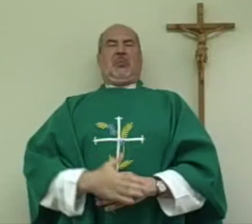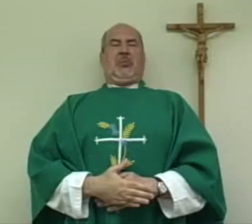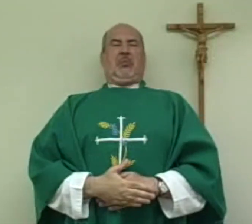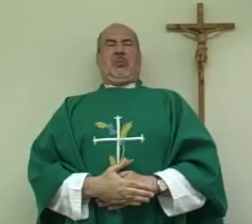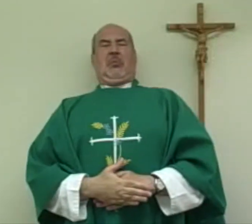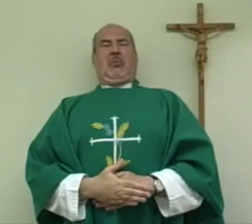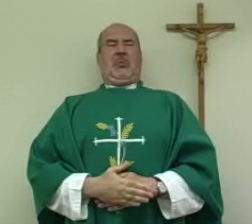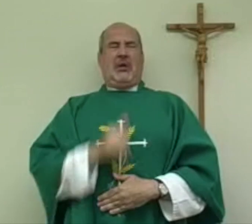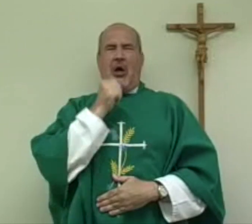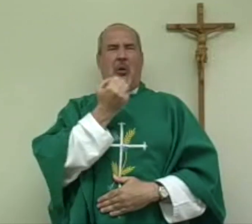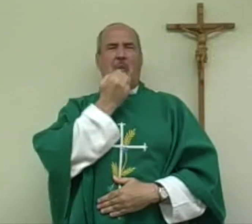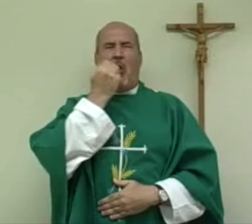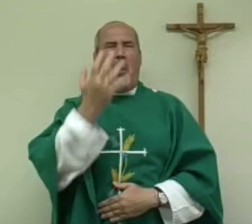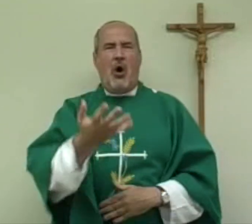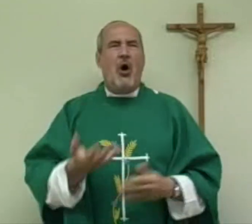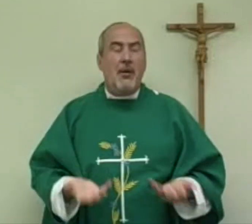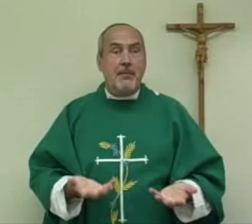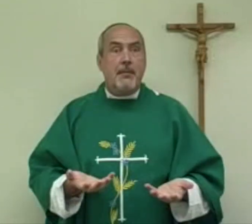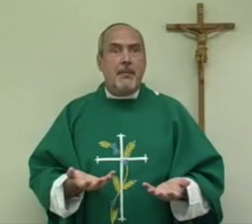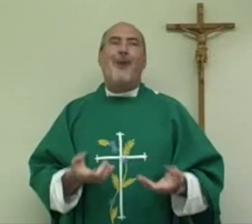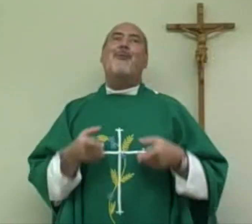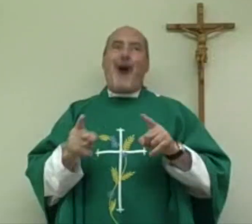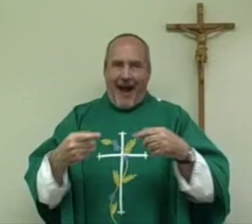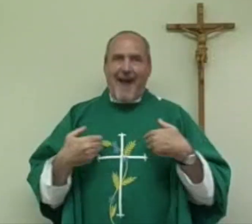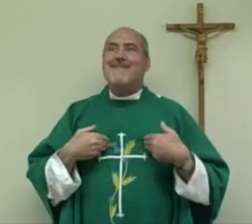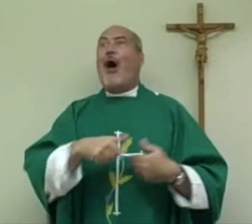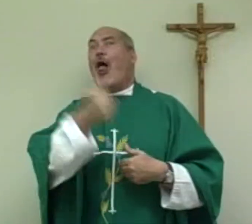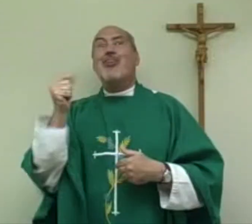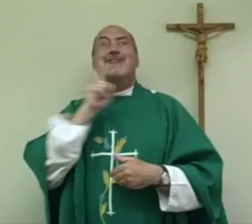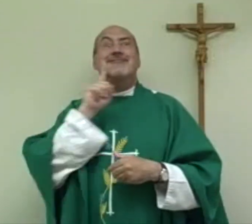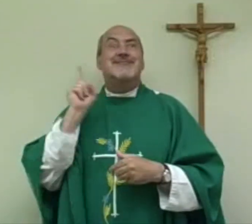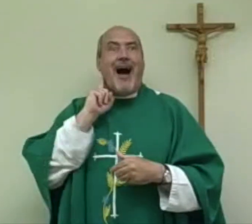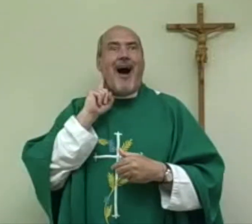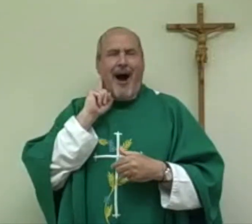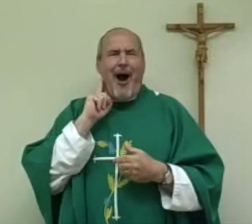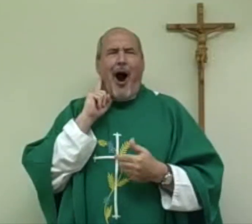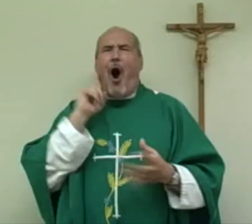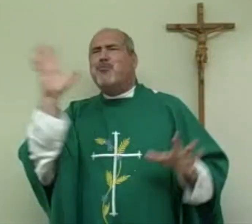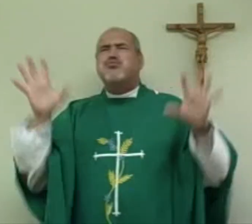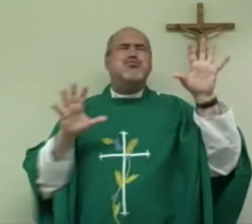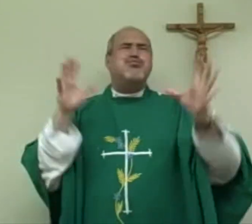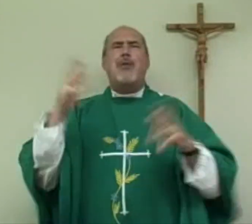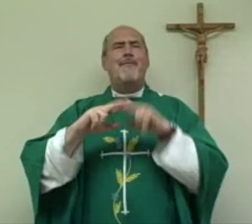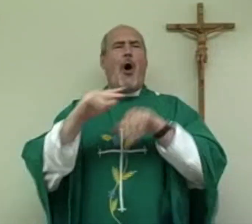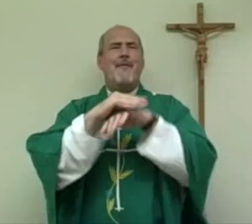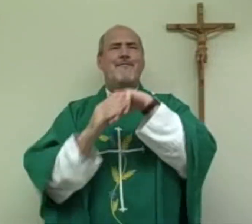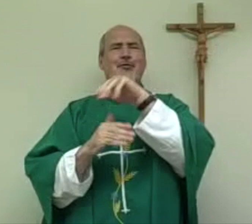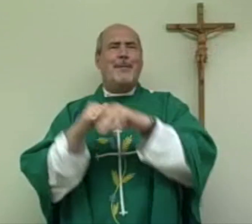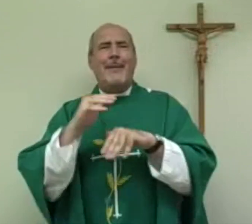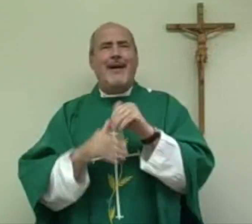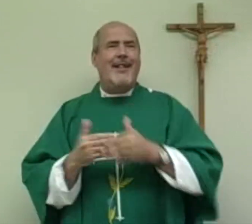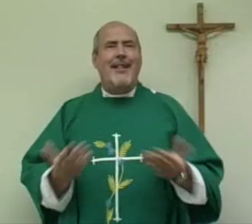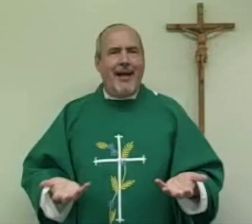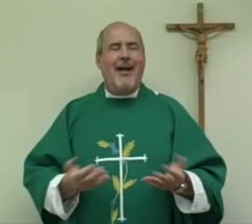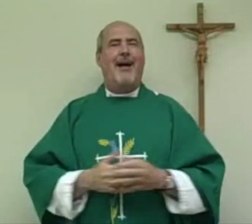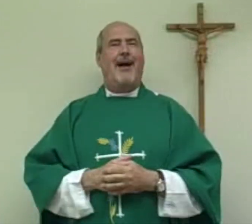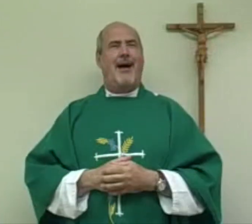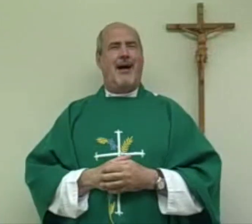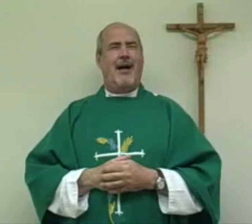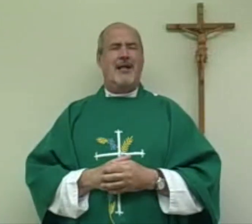and deaf people alike who are cold and do not communicate and are very reserved. And then there are people,